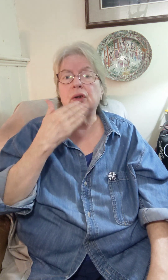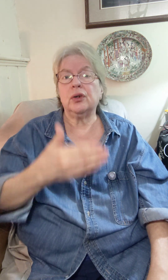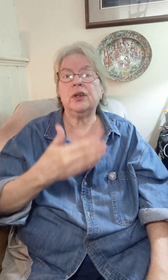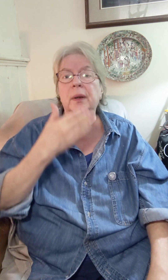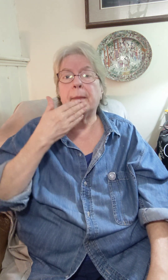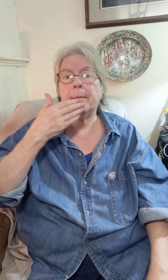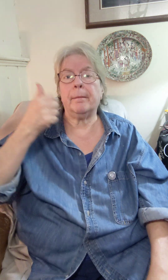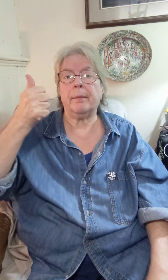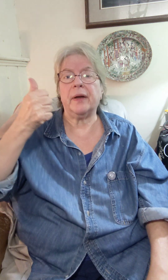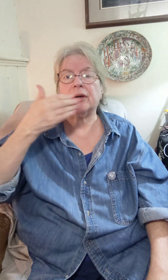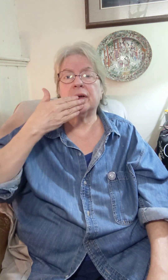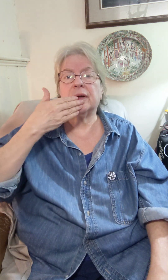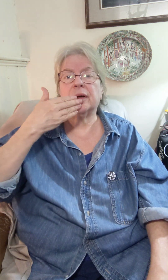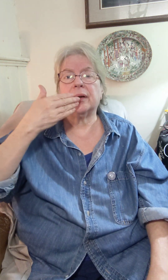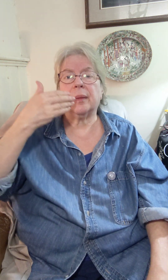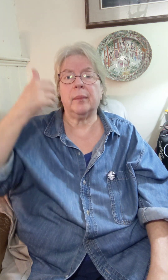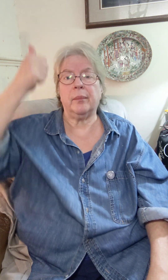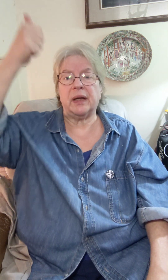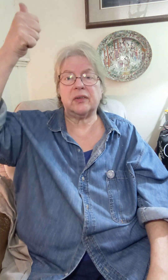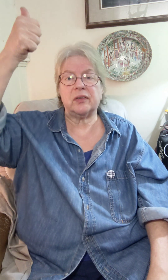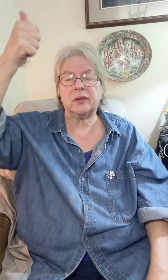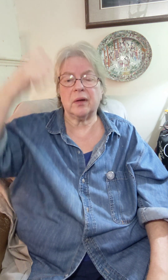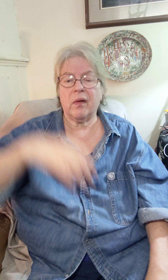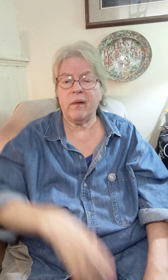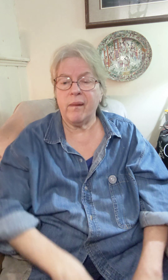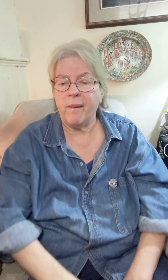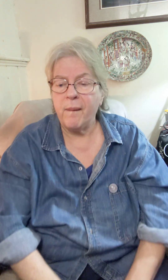Good, better, best.